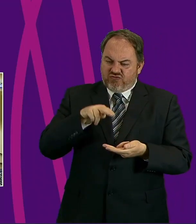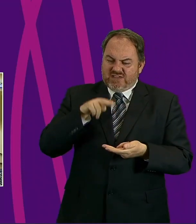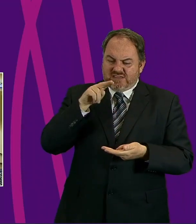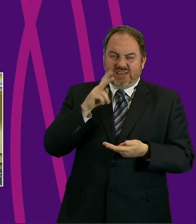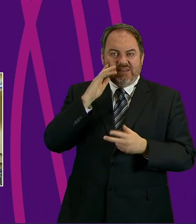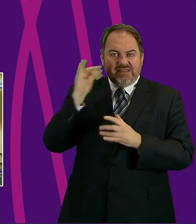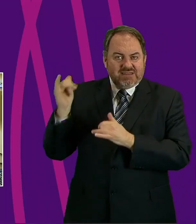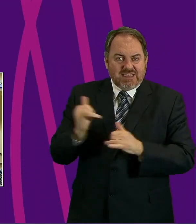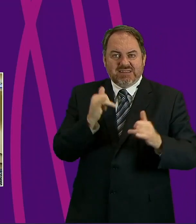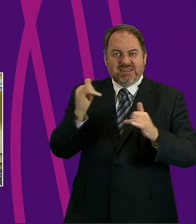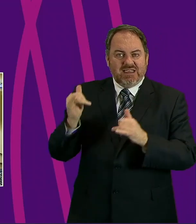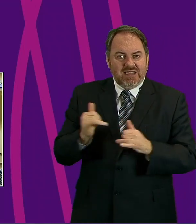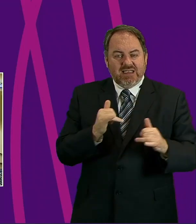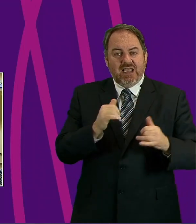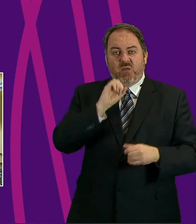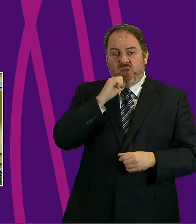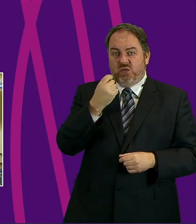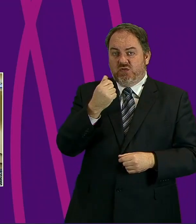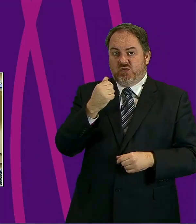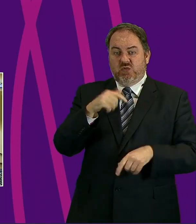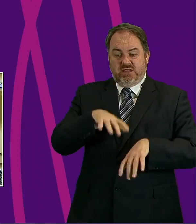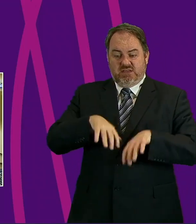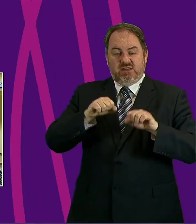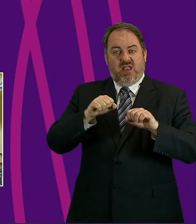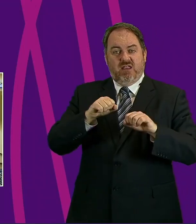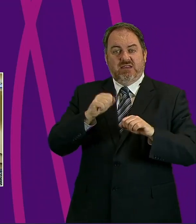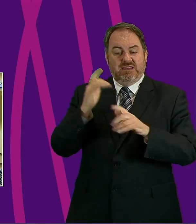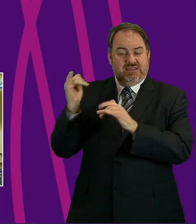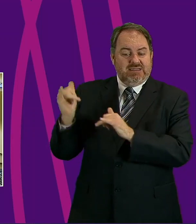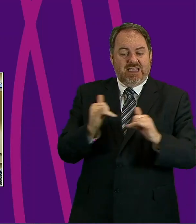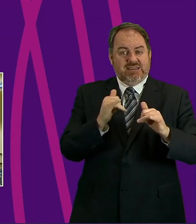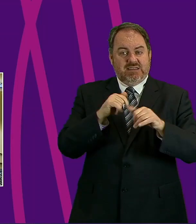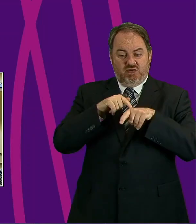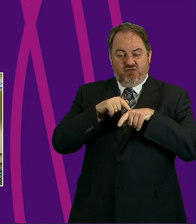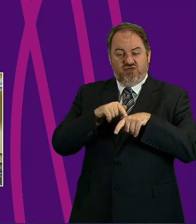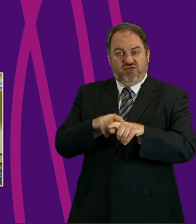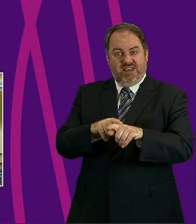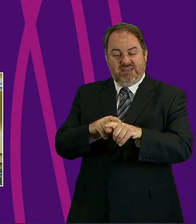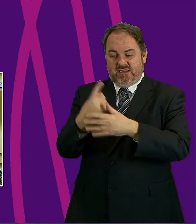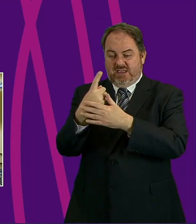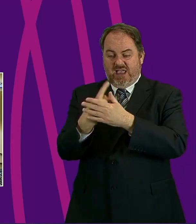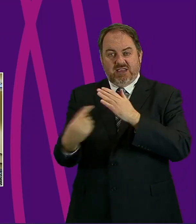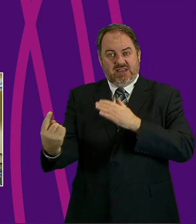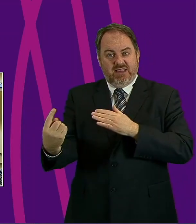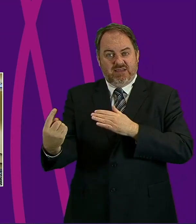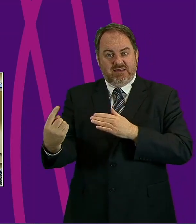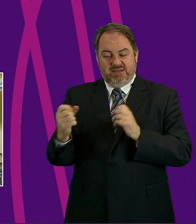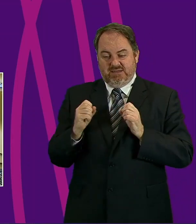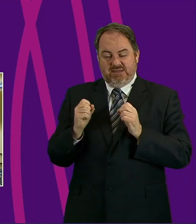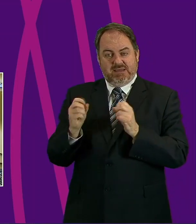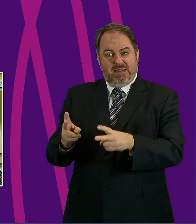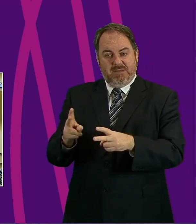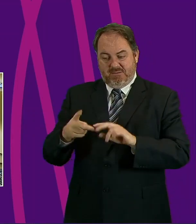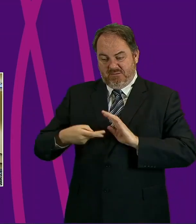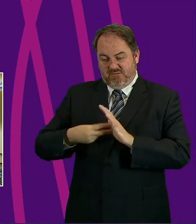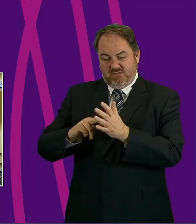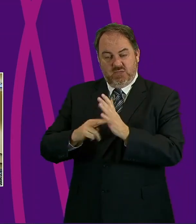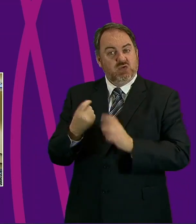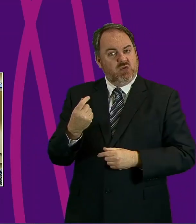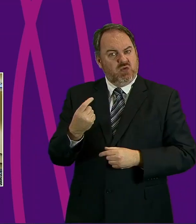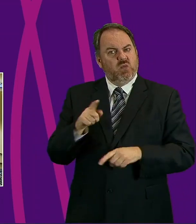an extensive and significant test, trace, isolate programme that will also allow us carefully and cautiously, doing things in the right order,